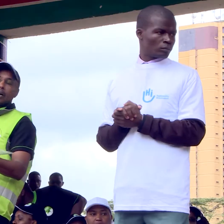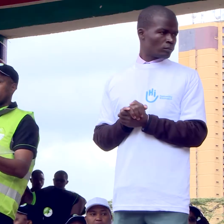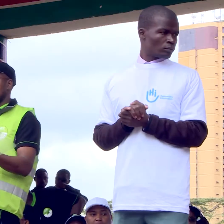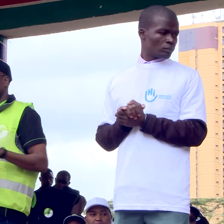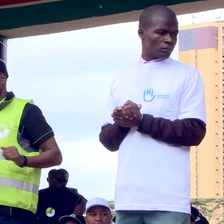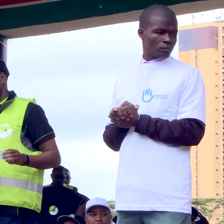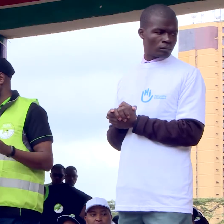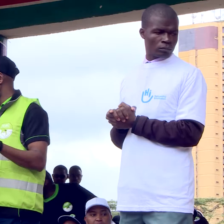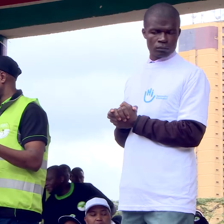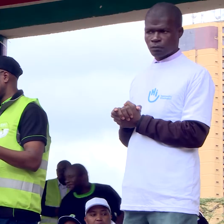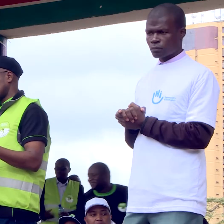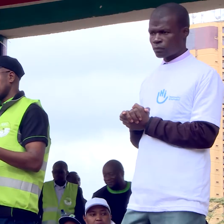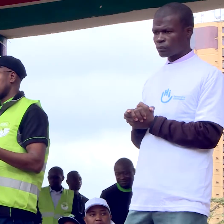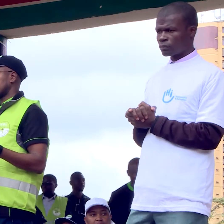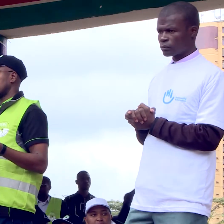Okay. Okay.